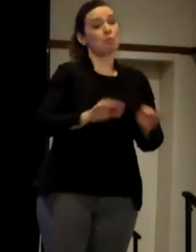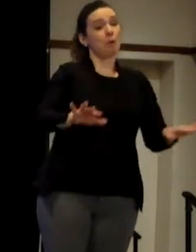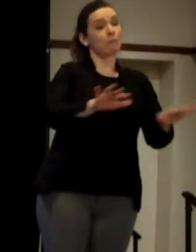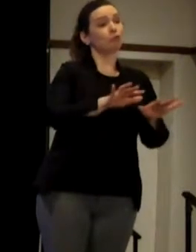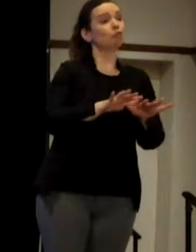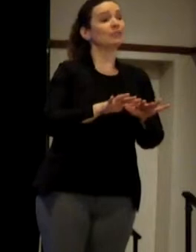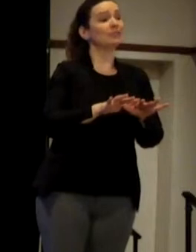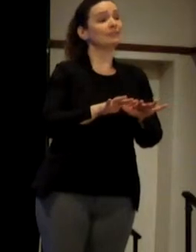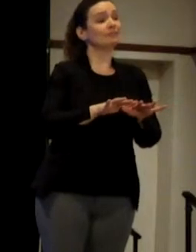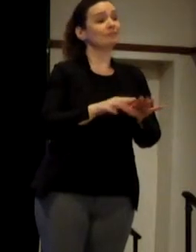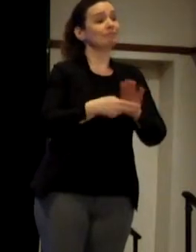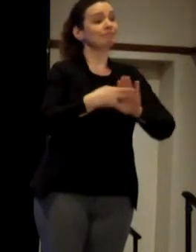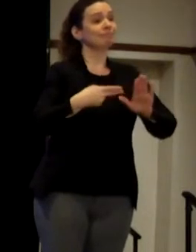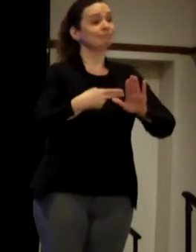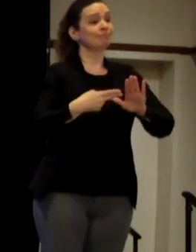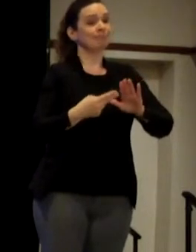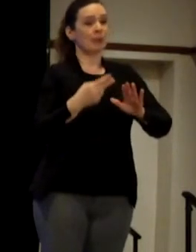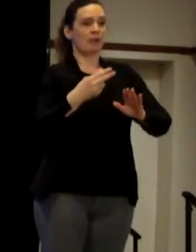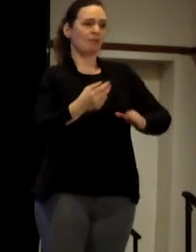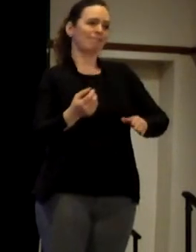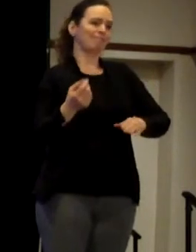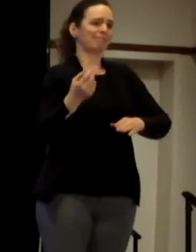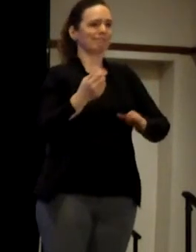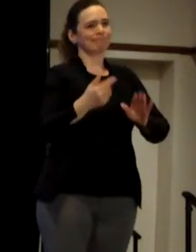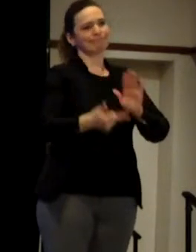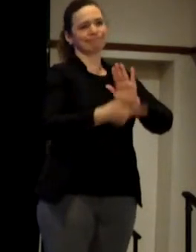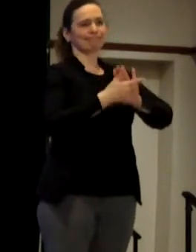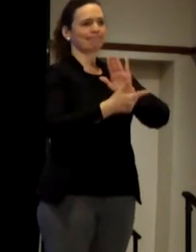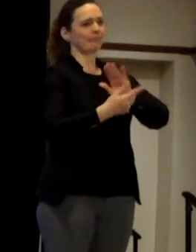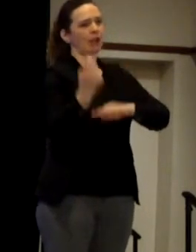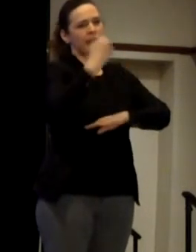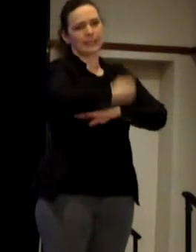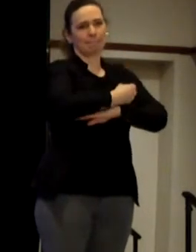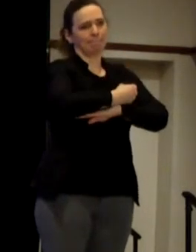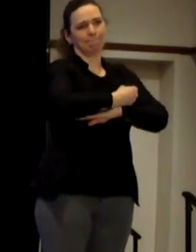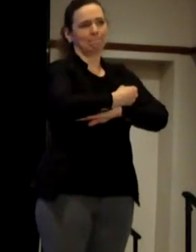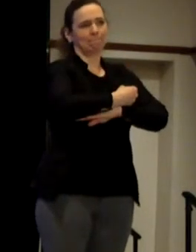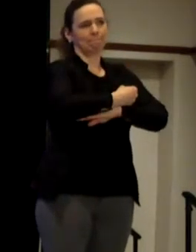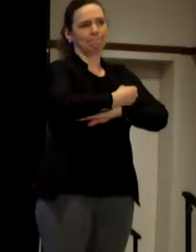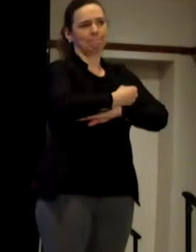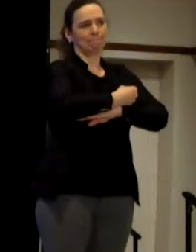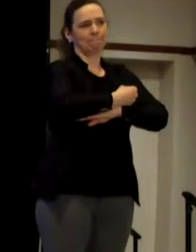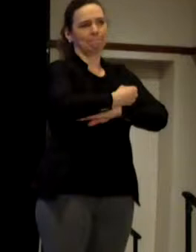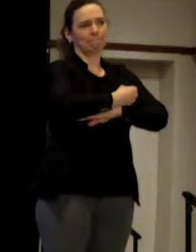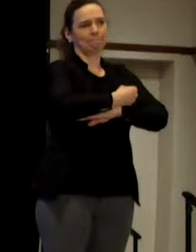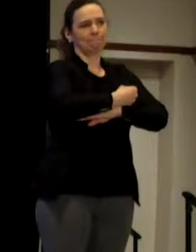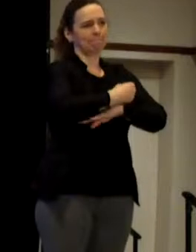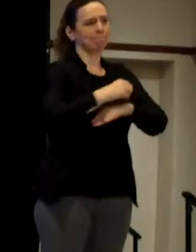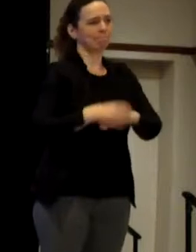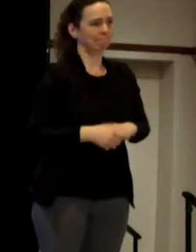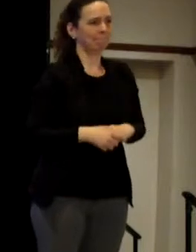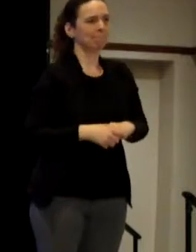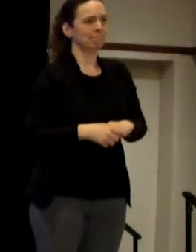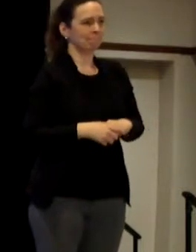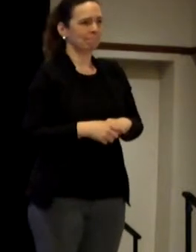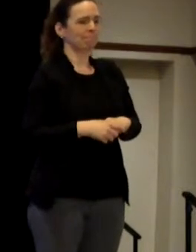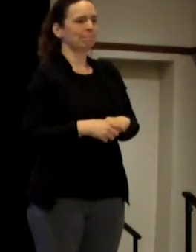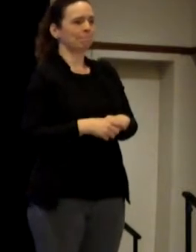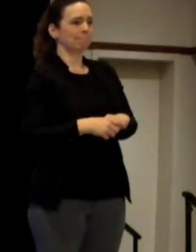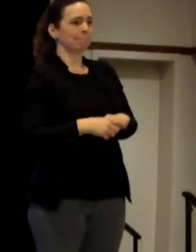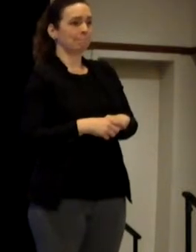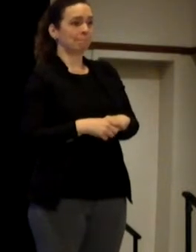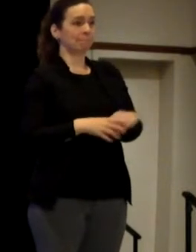that. The property has to be condemned. Correct. As for habitation.